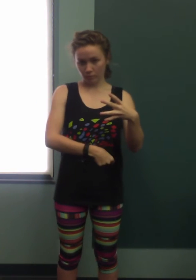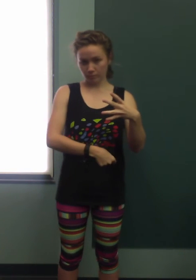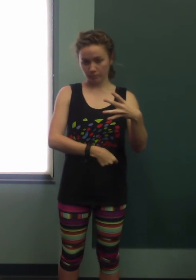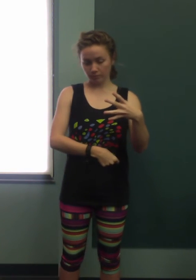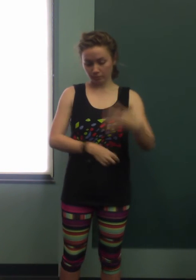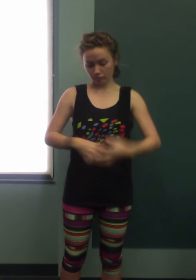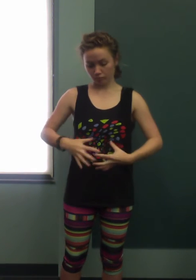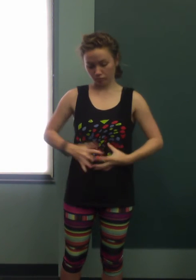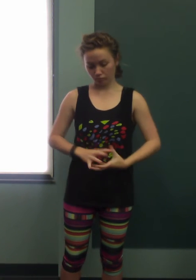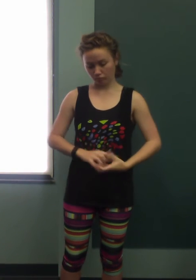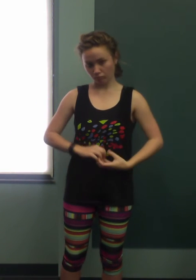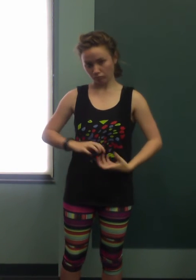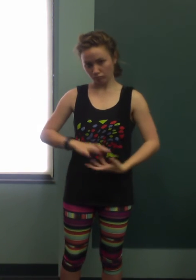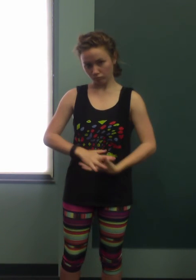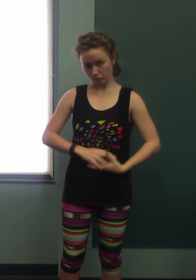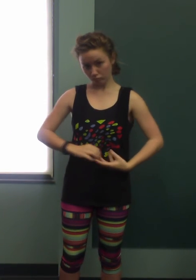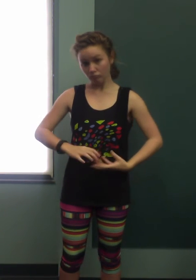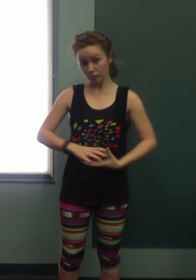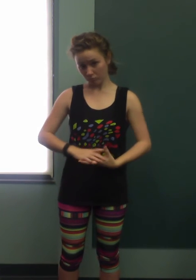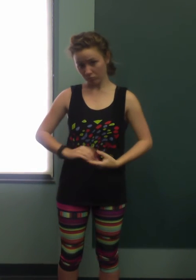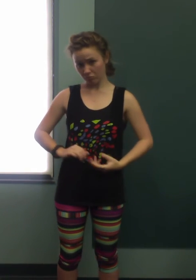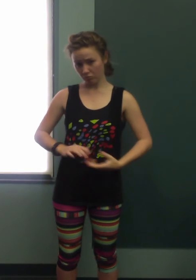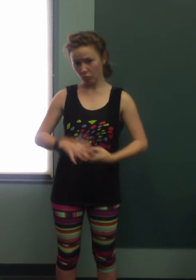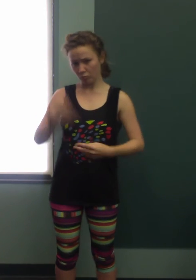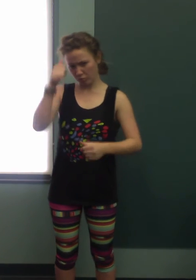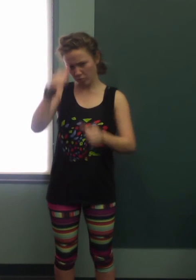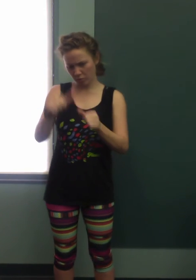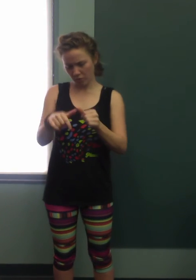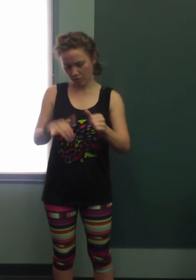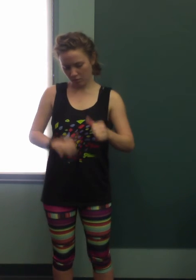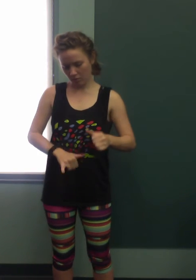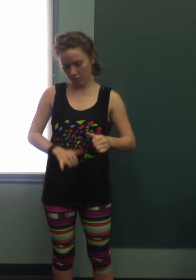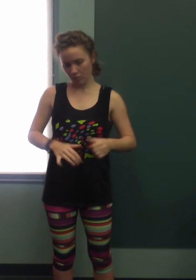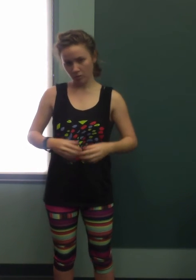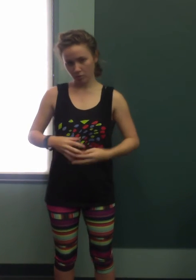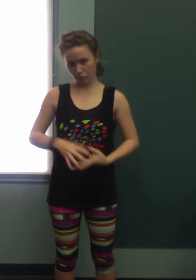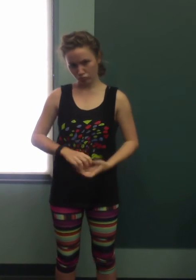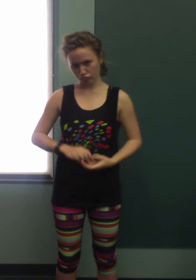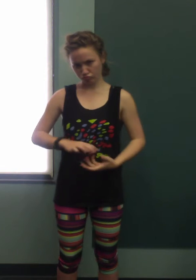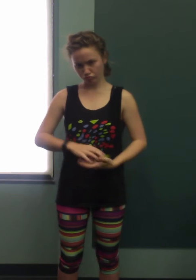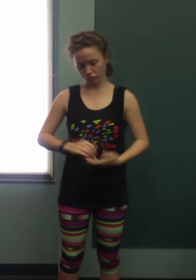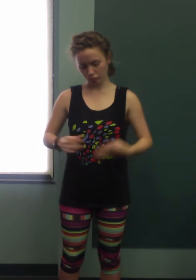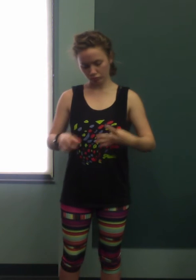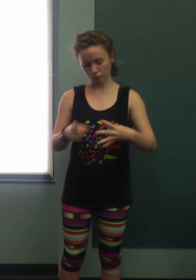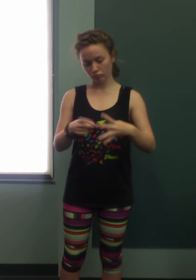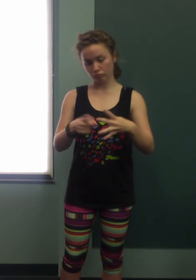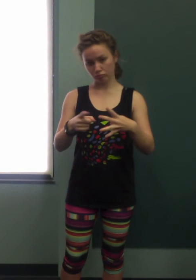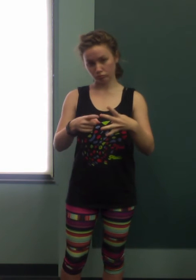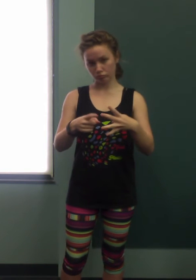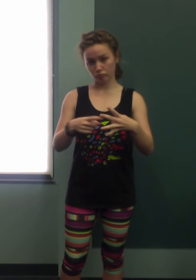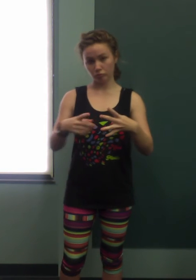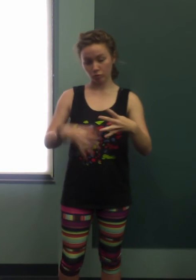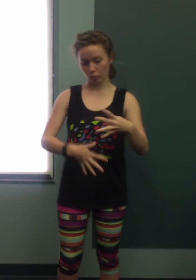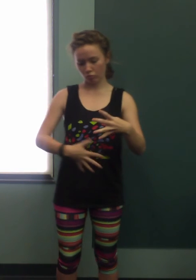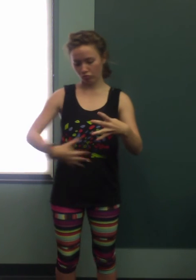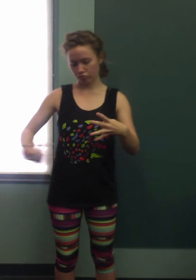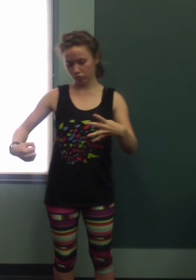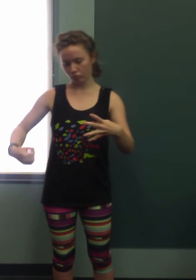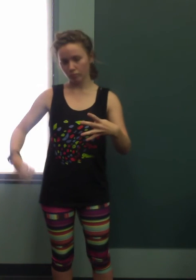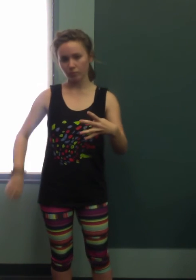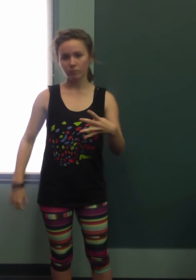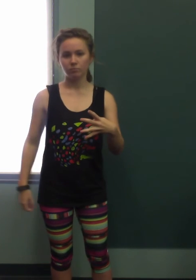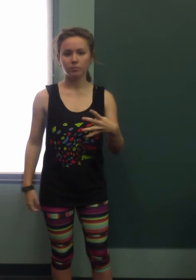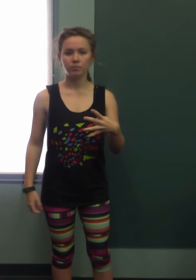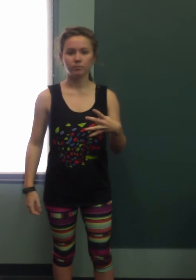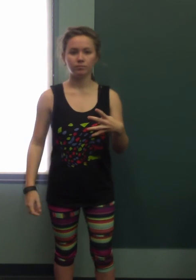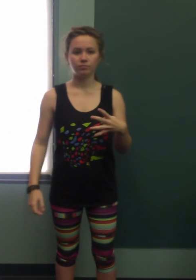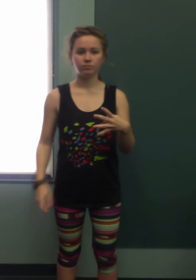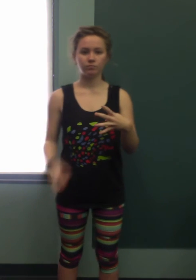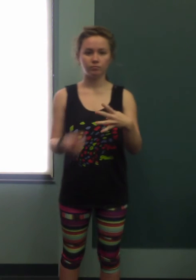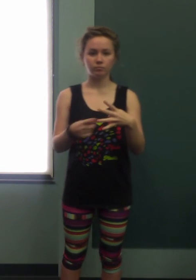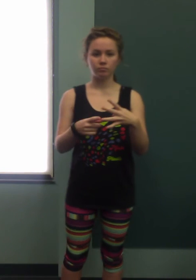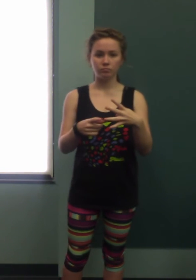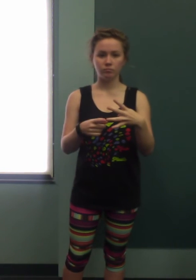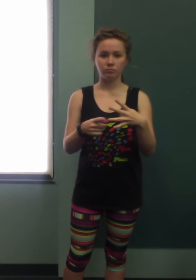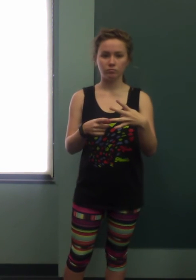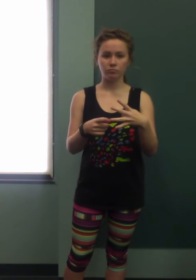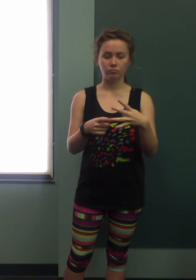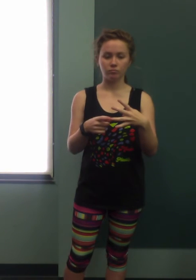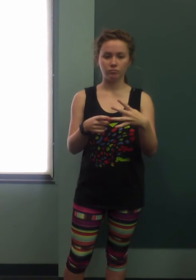pepsin, remember? Hydrochloric acid to lower the pH. Then as we move out here, it's going to be trypsin and chymotrypsin that are going to help break that down.